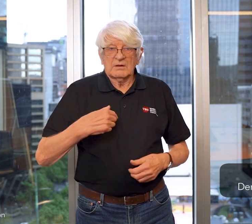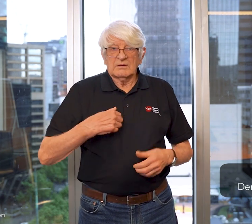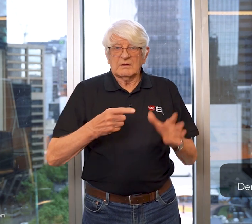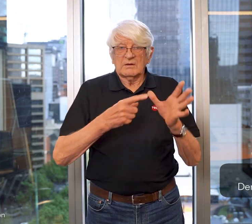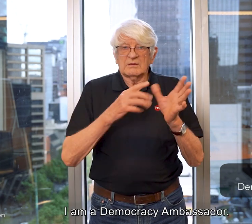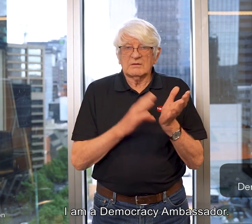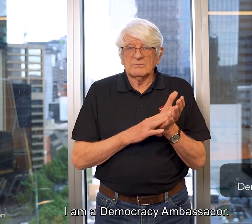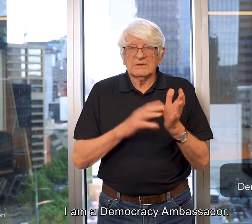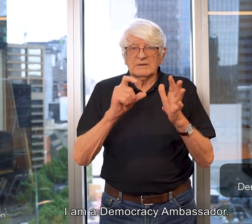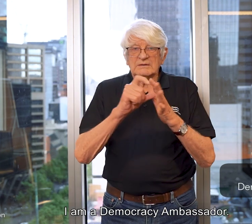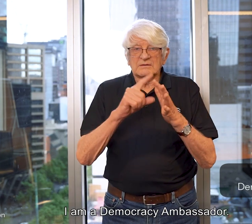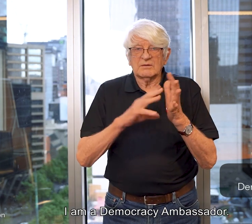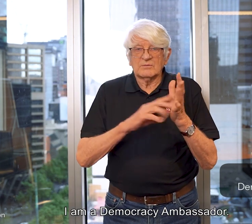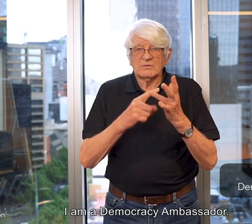I am a democracy ambassador.